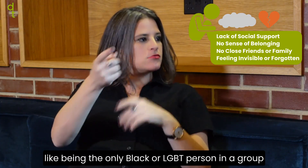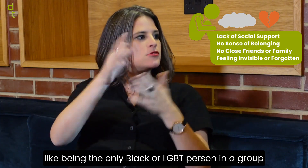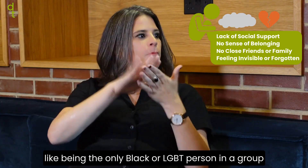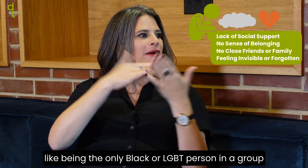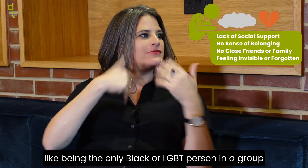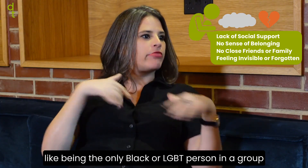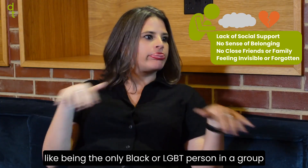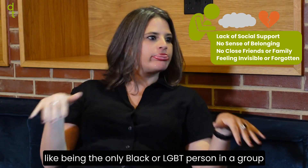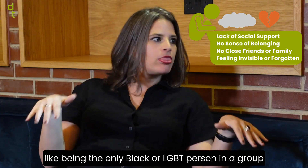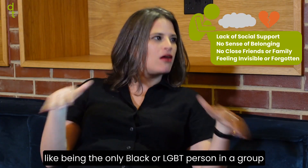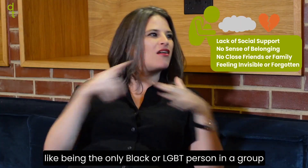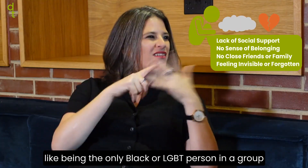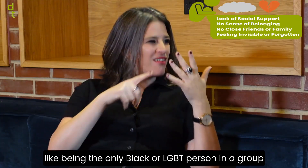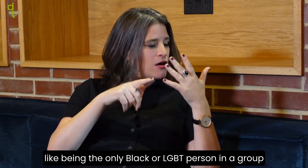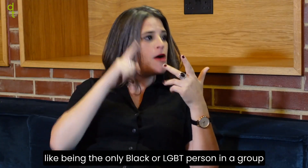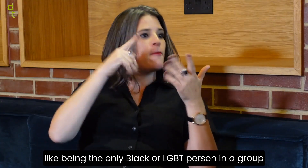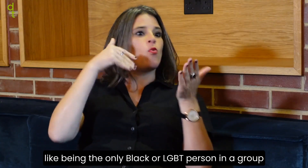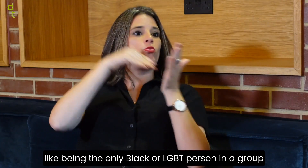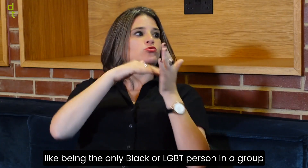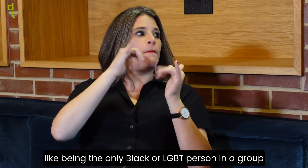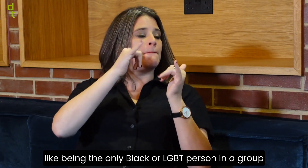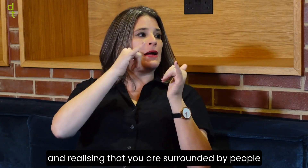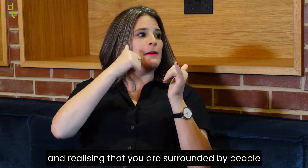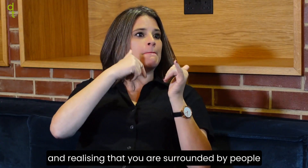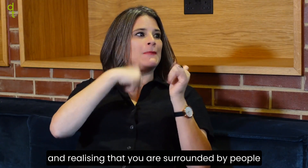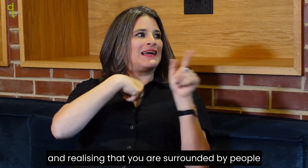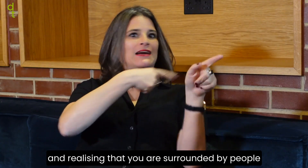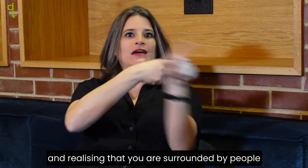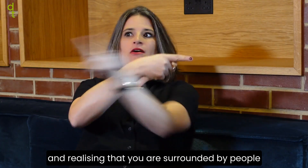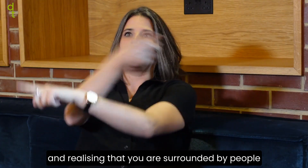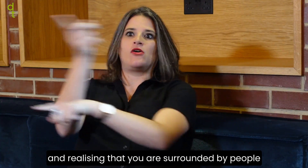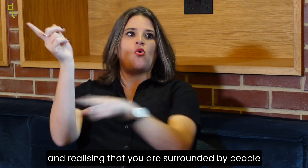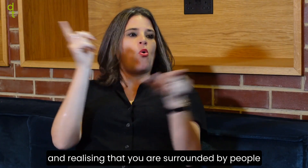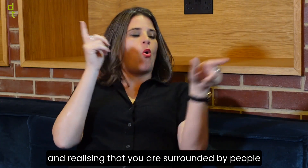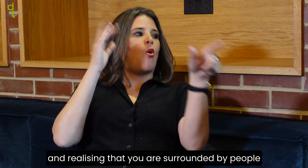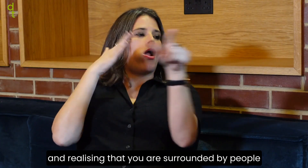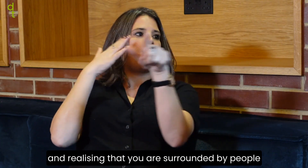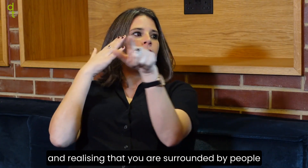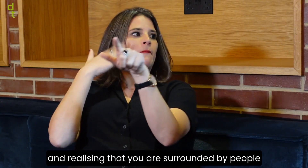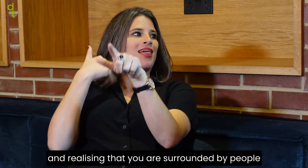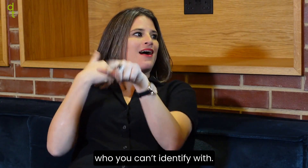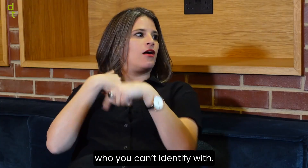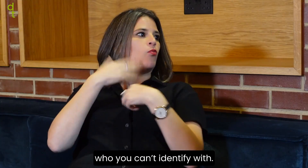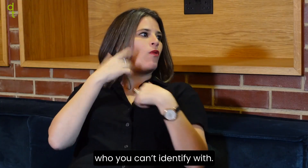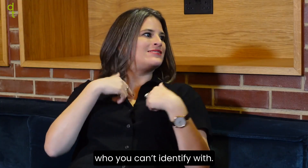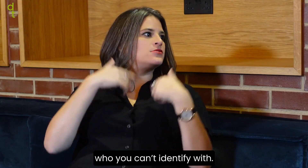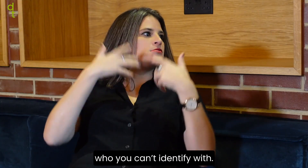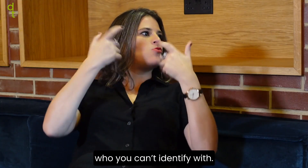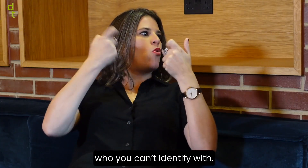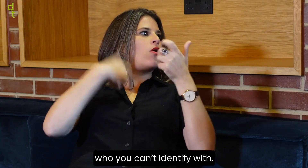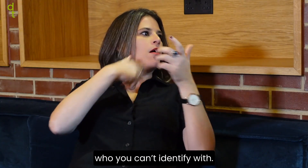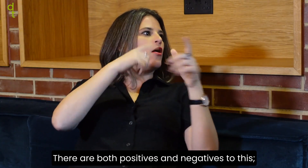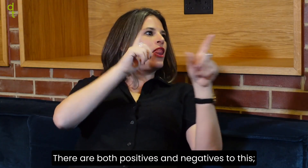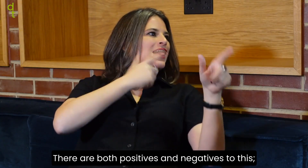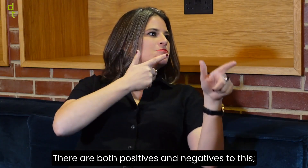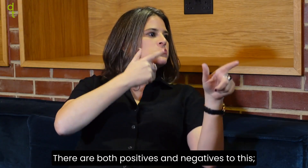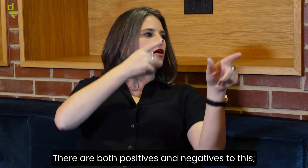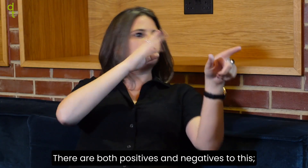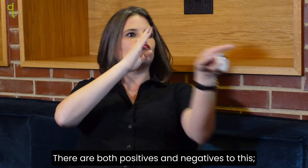the only black or LGBT person in a group and realising that you're surrounded by people who you can't identify with. There are both positives